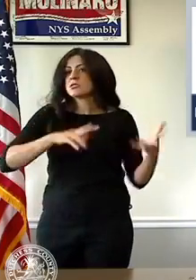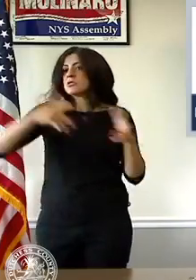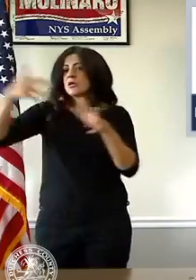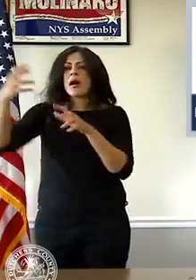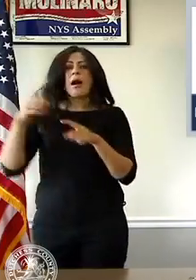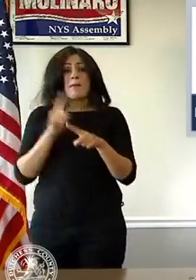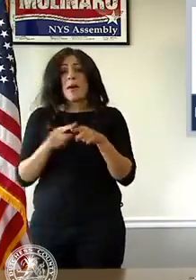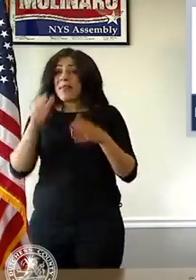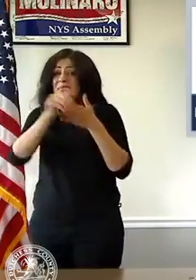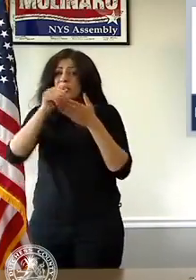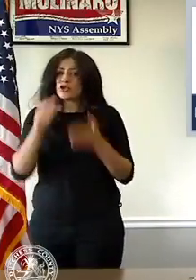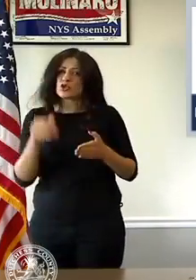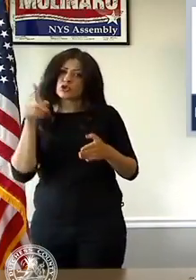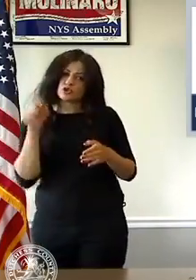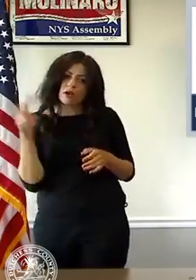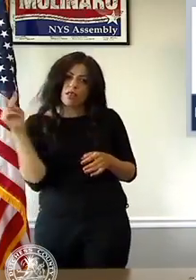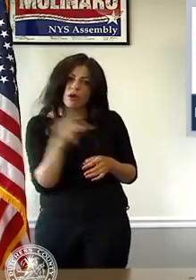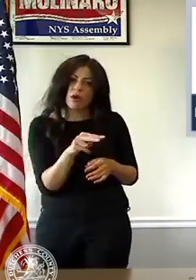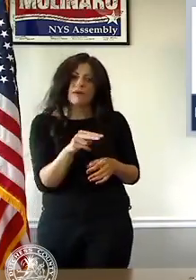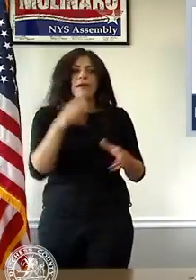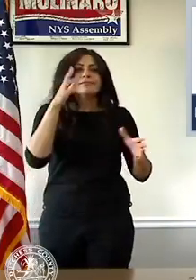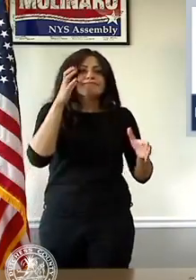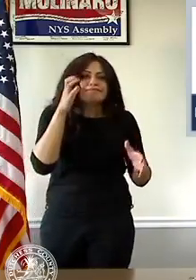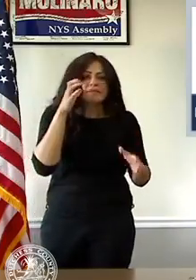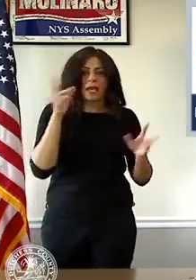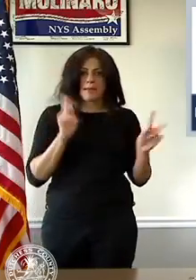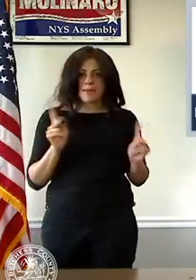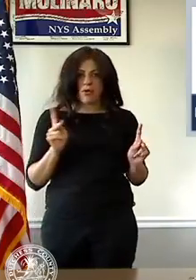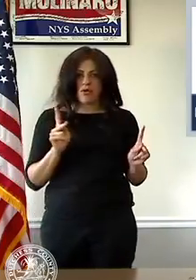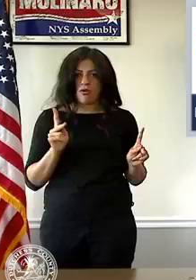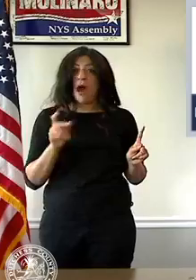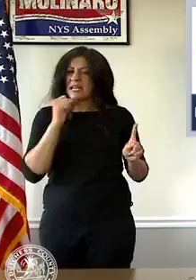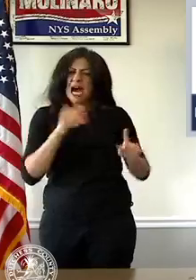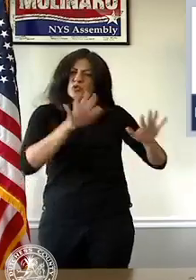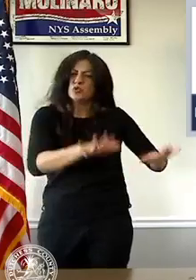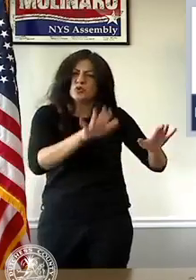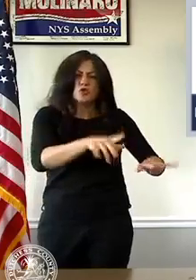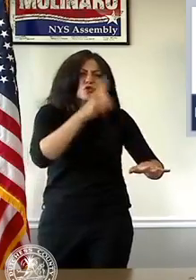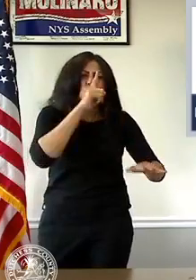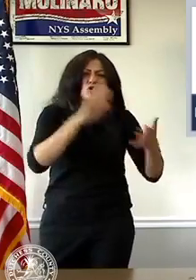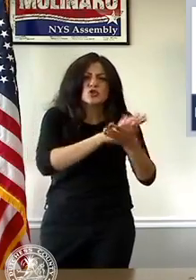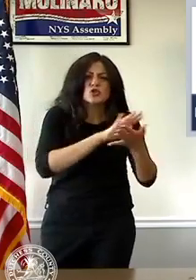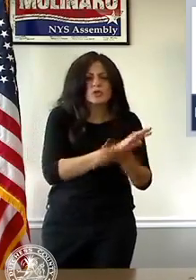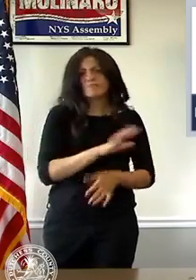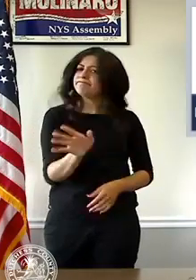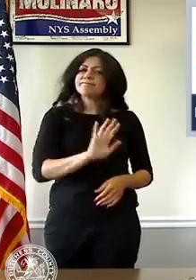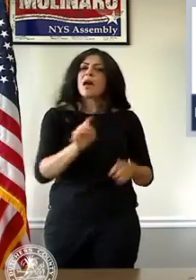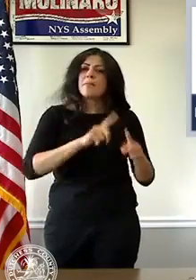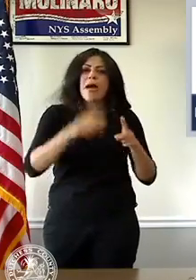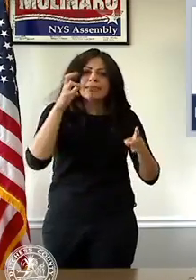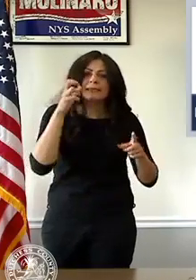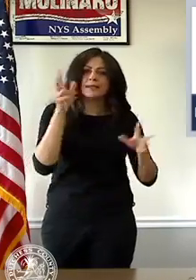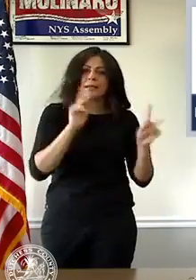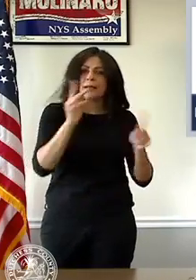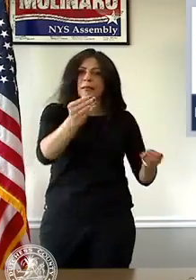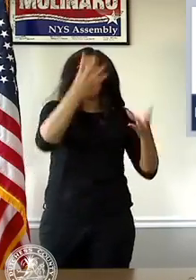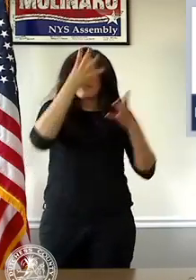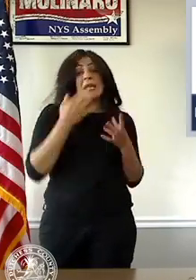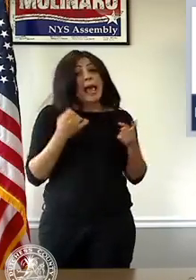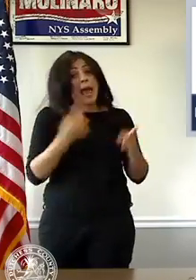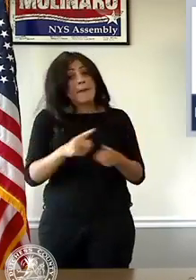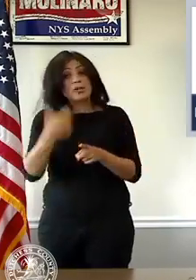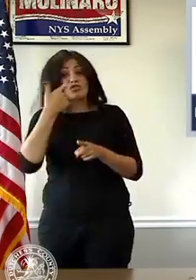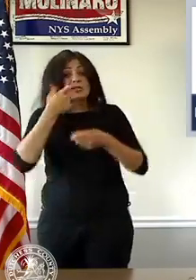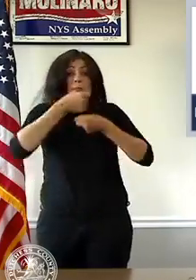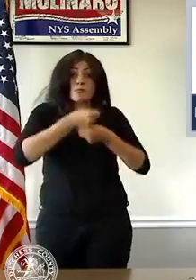to listen. And what I would tell you is that protests happen. They happened in East Fishkill and Hopewell, and if you're there and you want to protest the